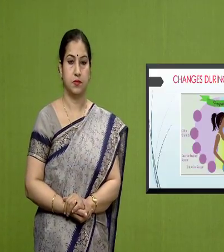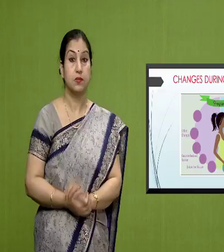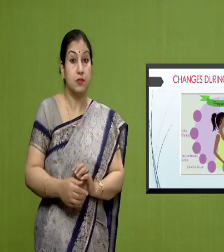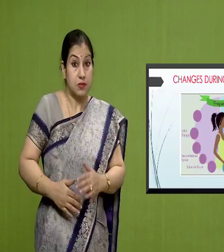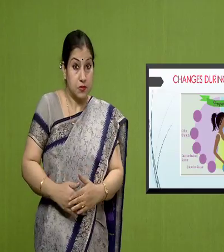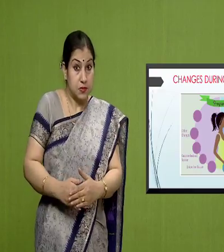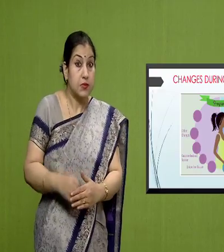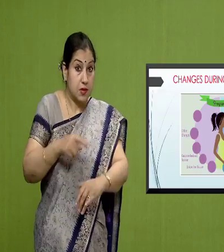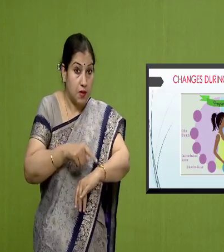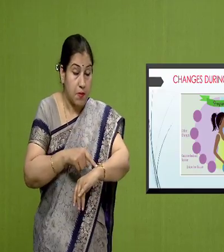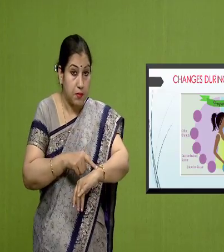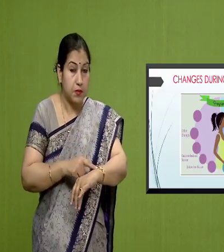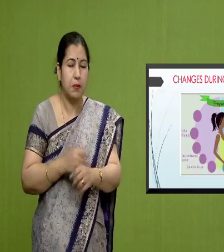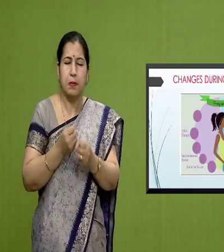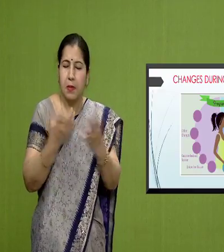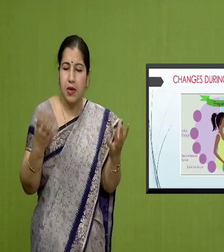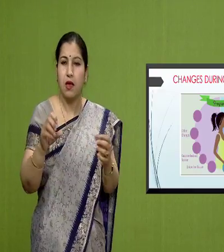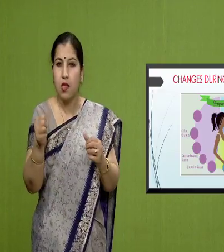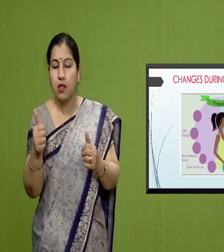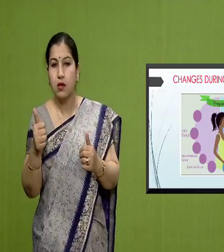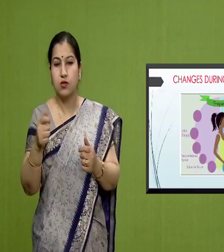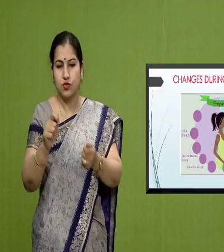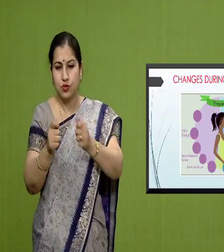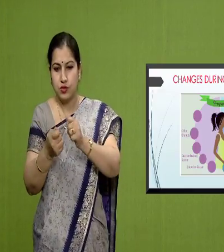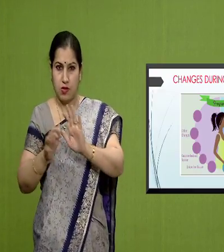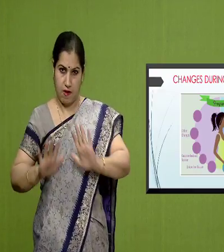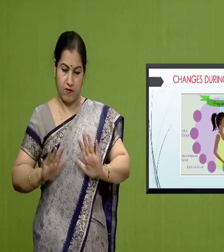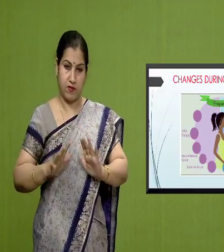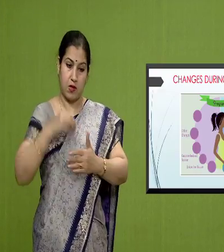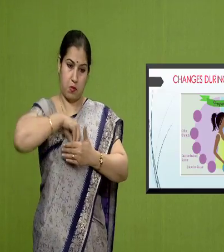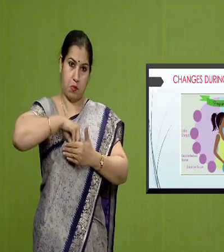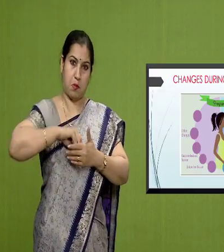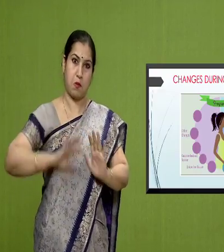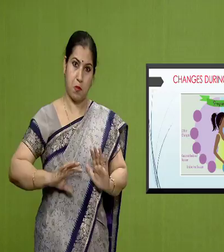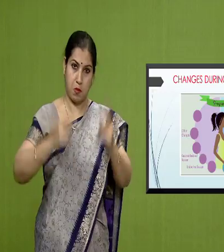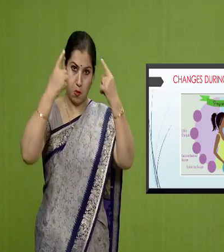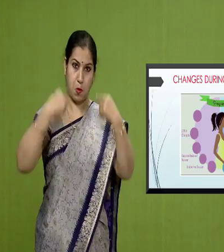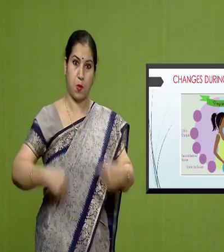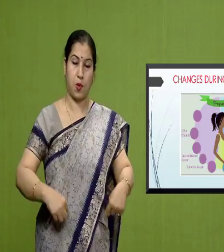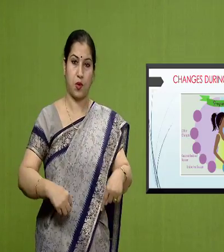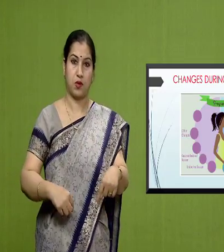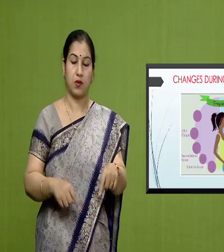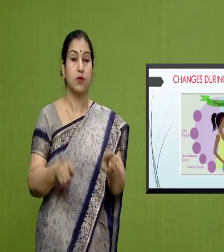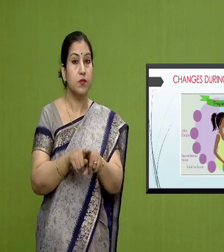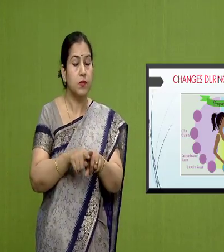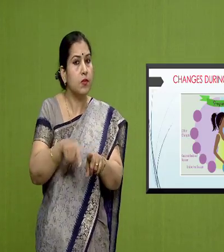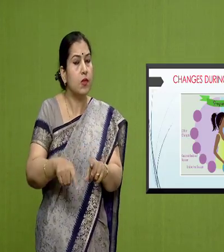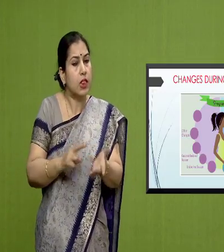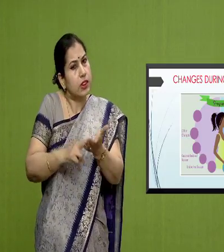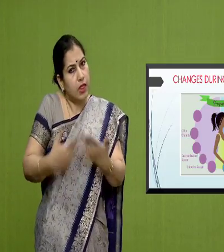During pregnancy, many other changes do occur in the body which are